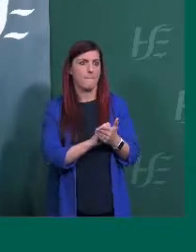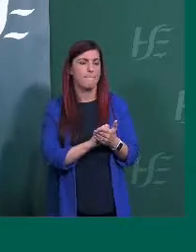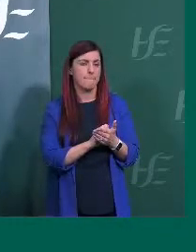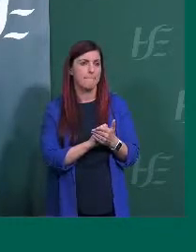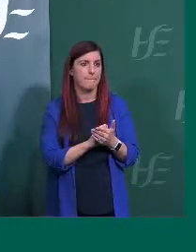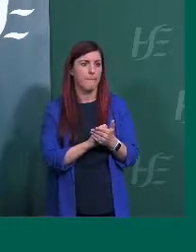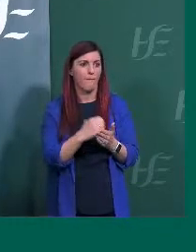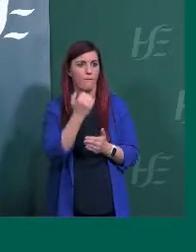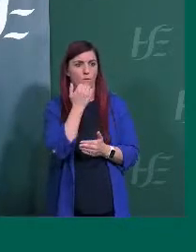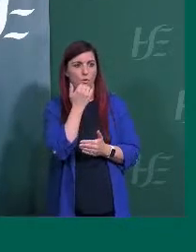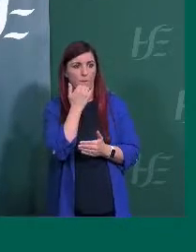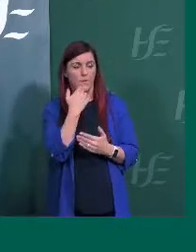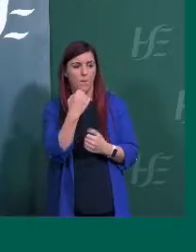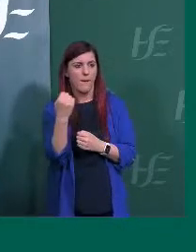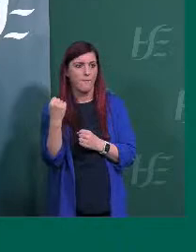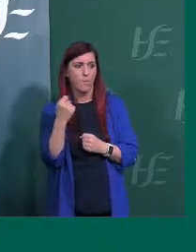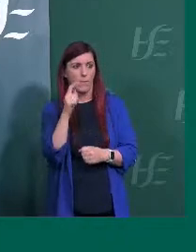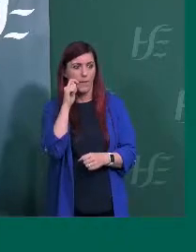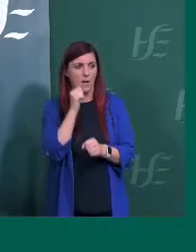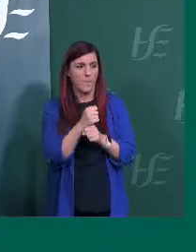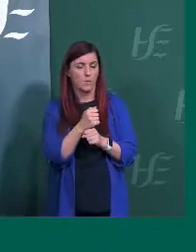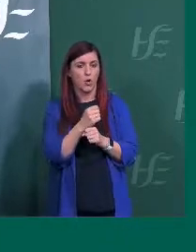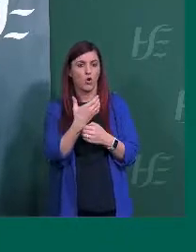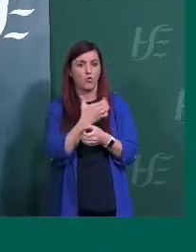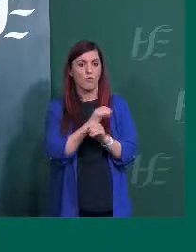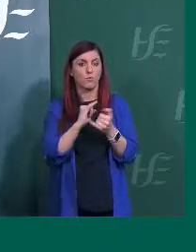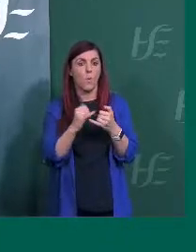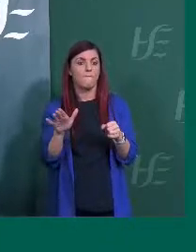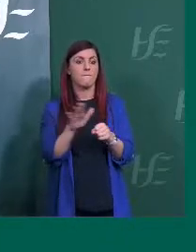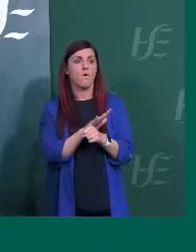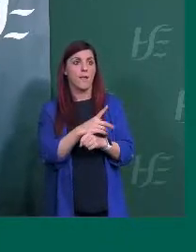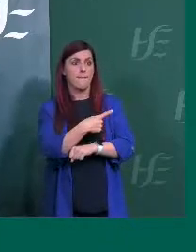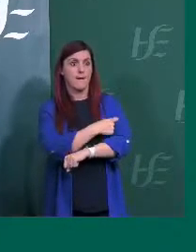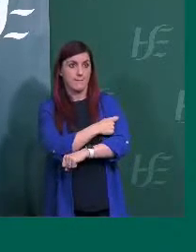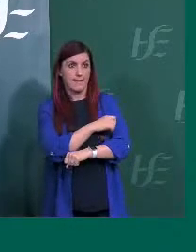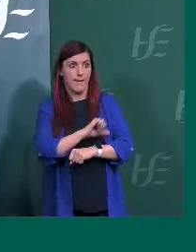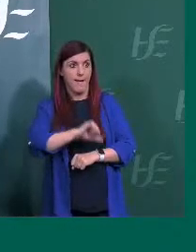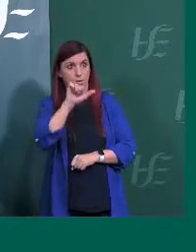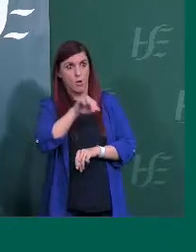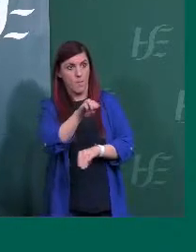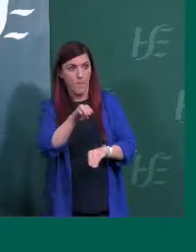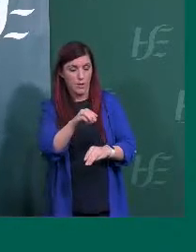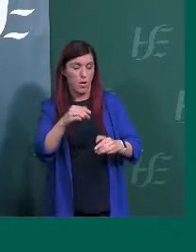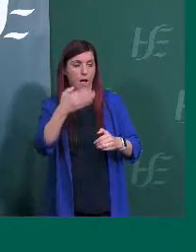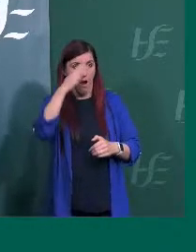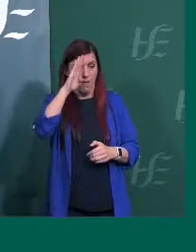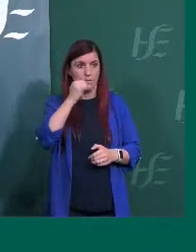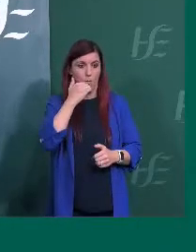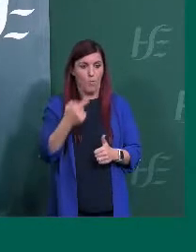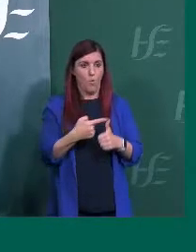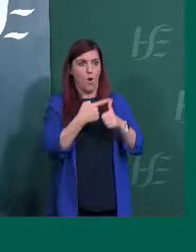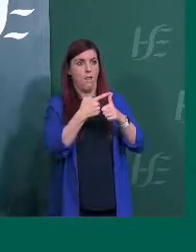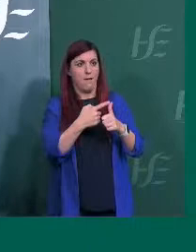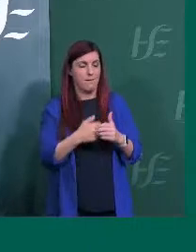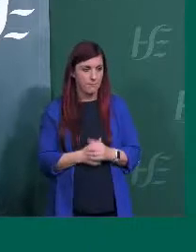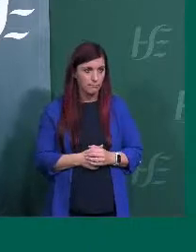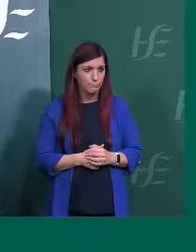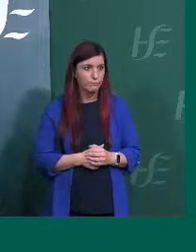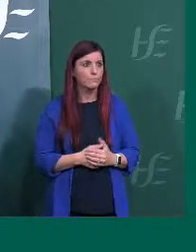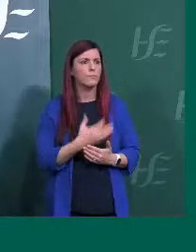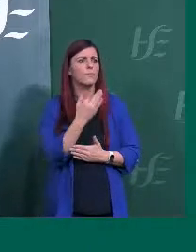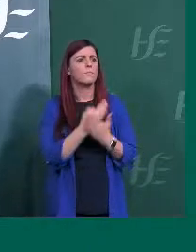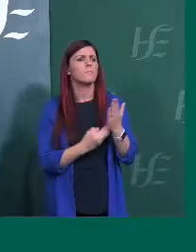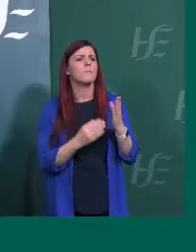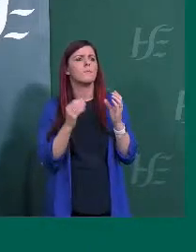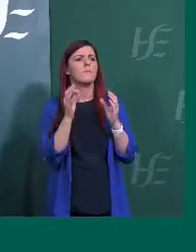terms of countries fully vaccinated per adult population on the top right-hand side of the graph there. A couple of points I want to make about